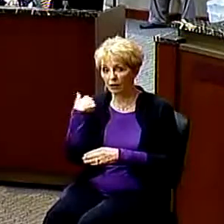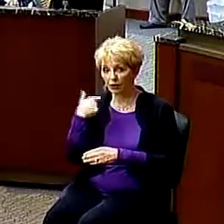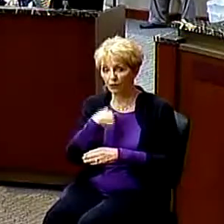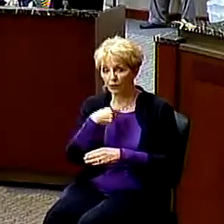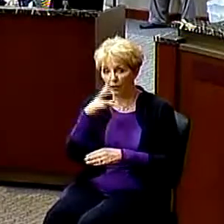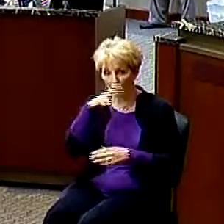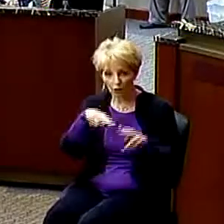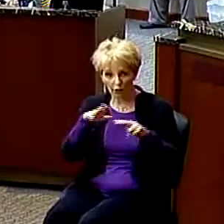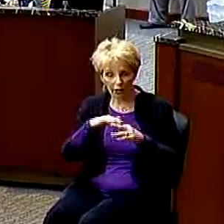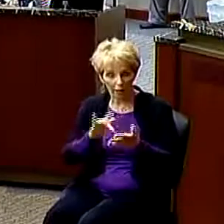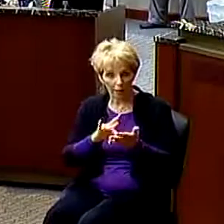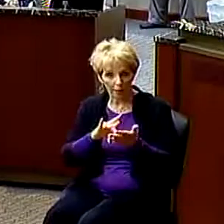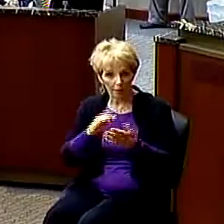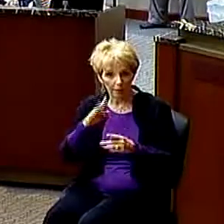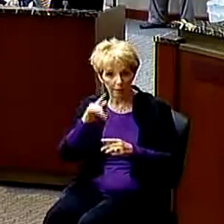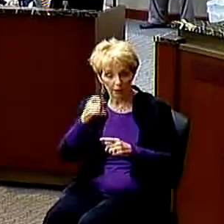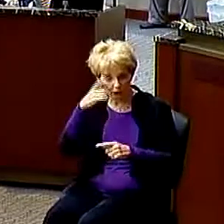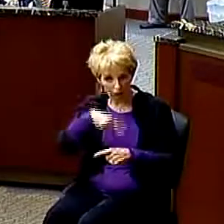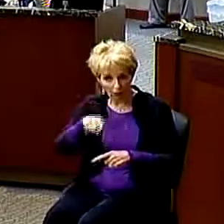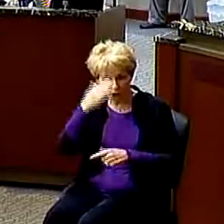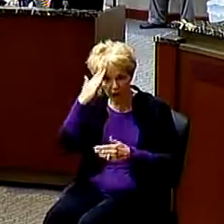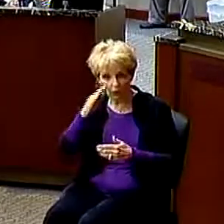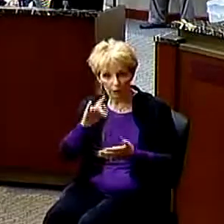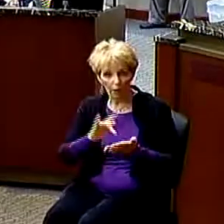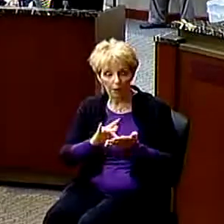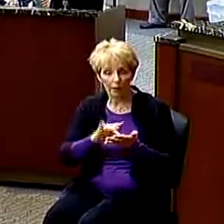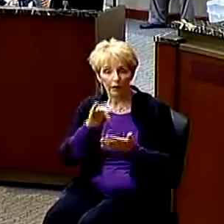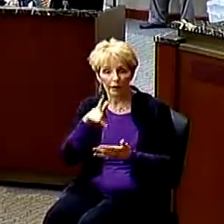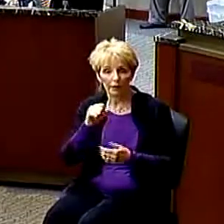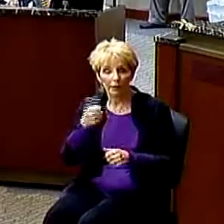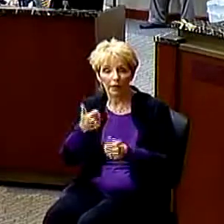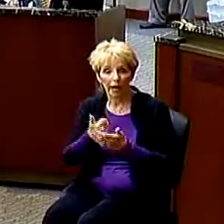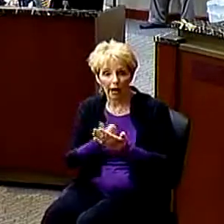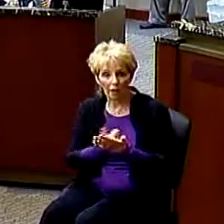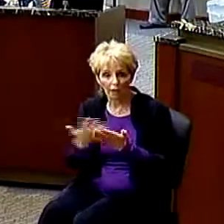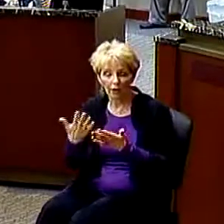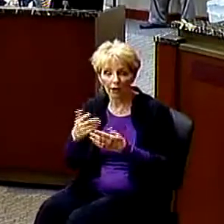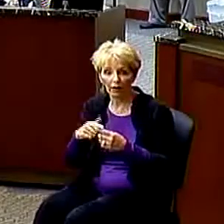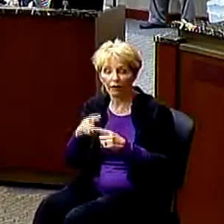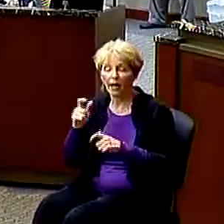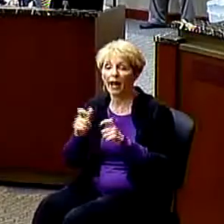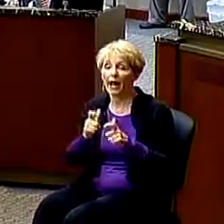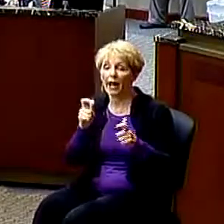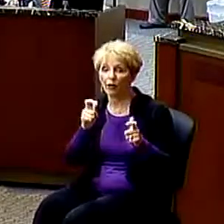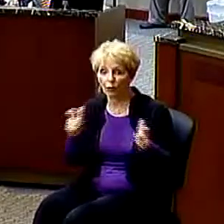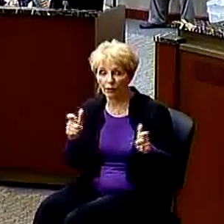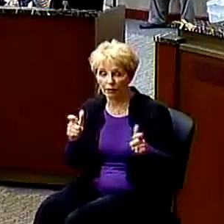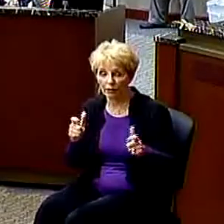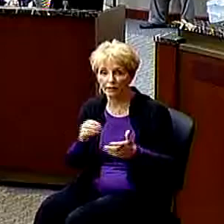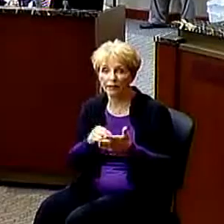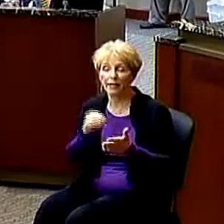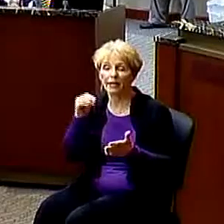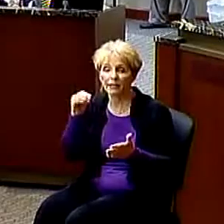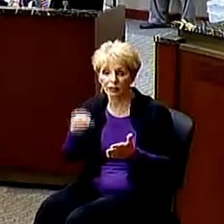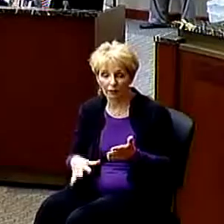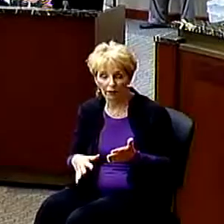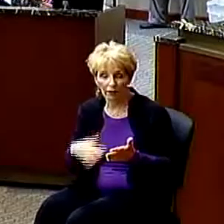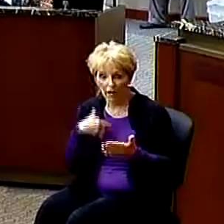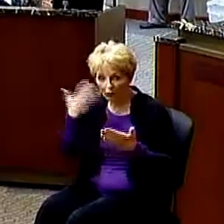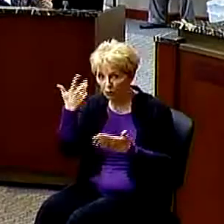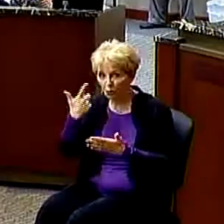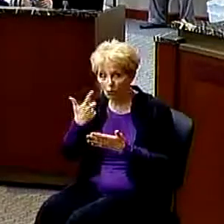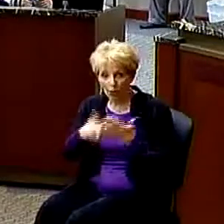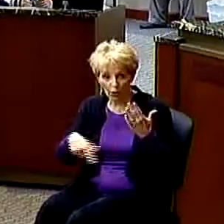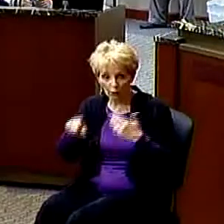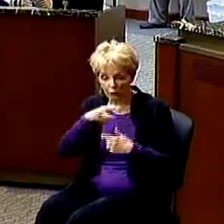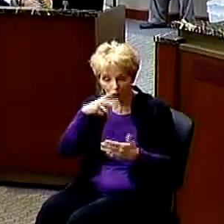bills because you and I both know that the medical field, everything's astronomical, expensive. I don't know what